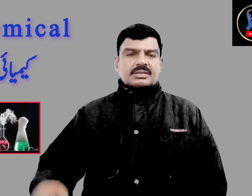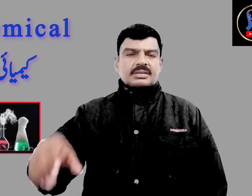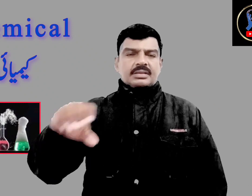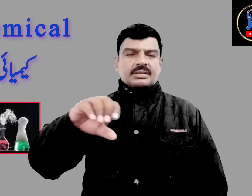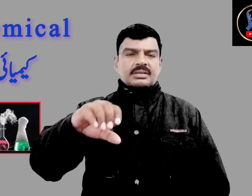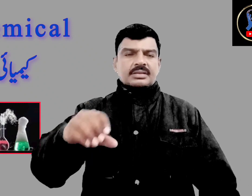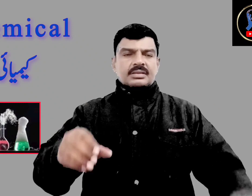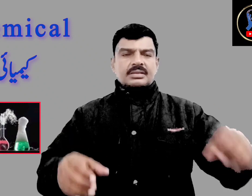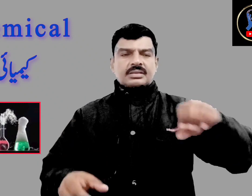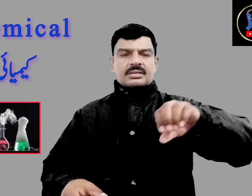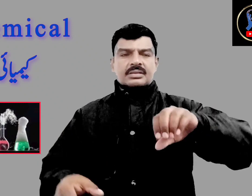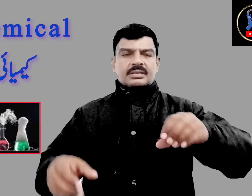chemicals,